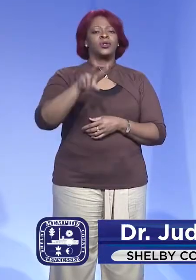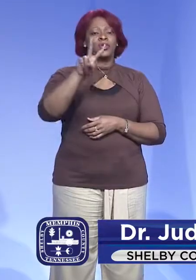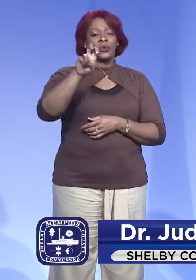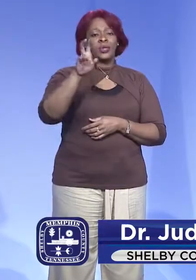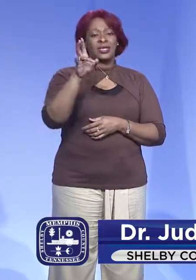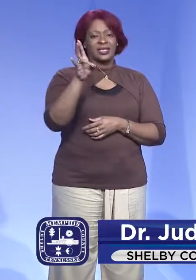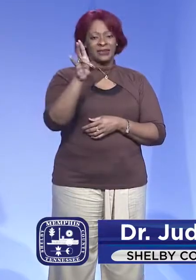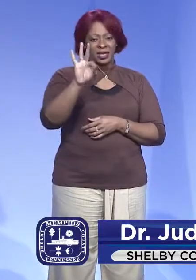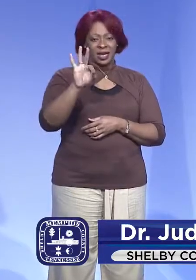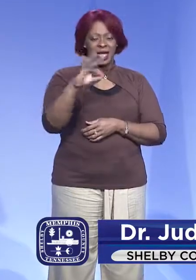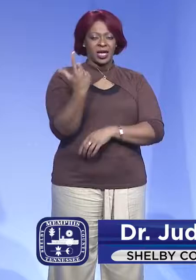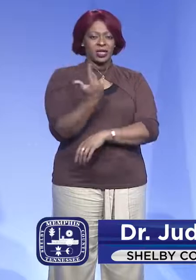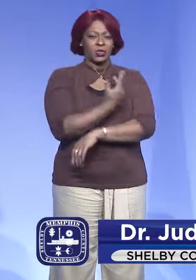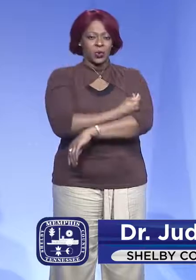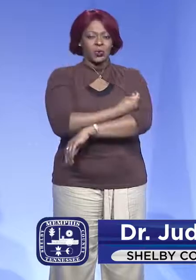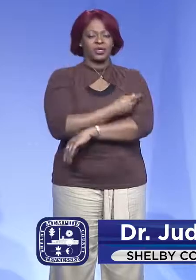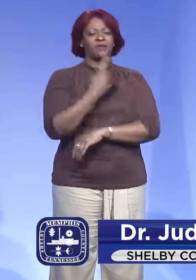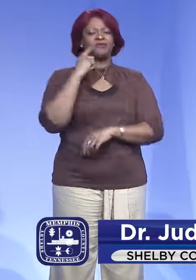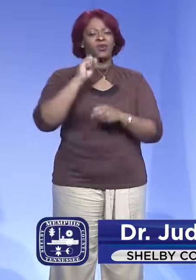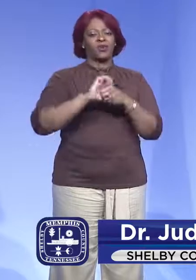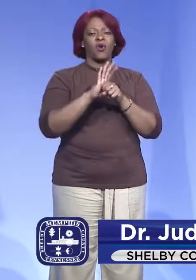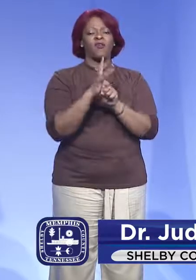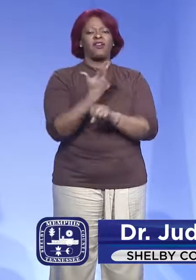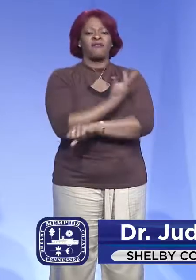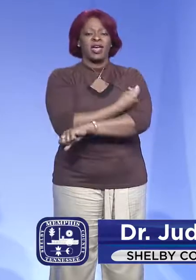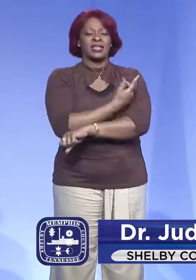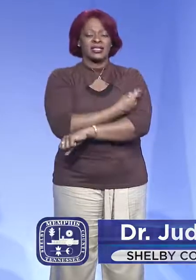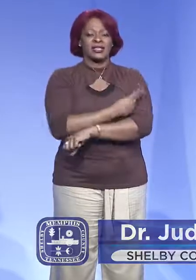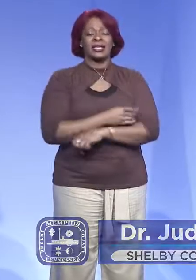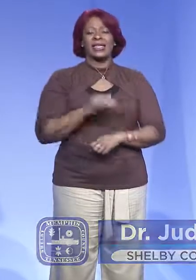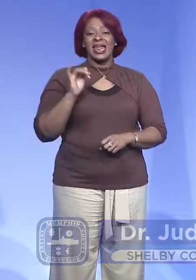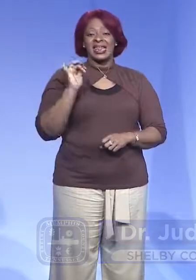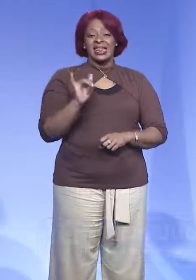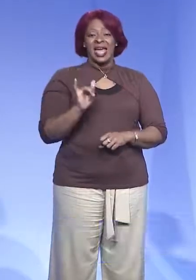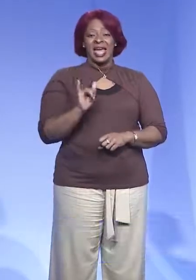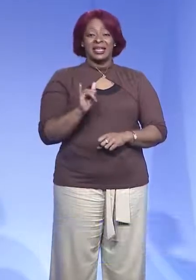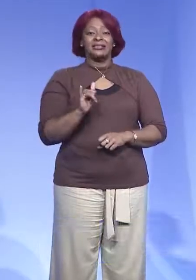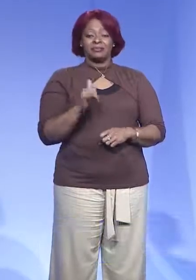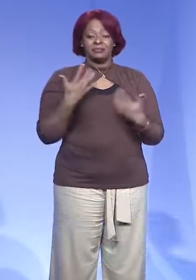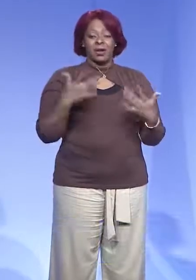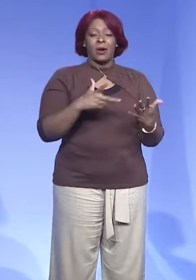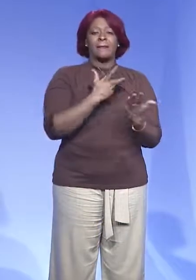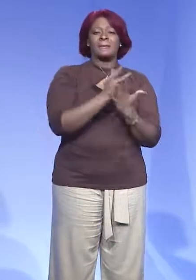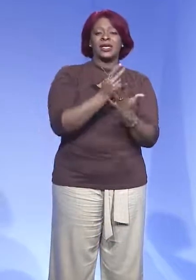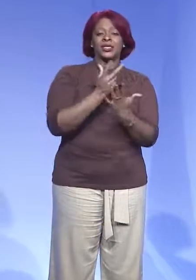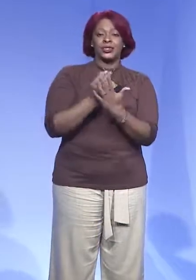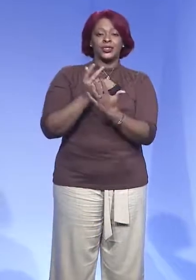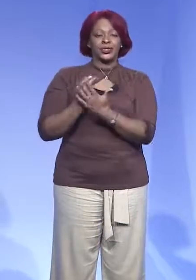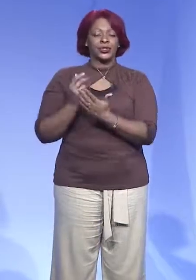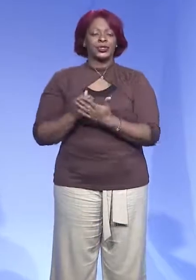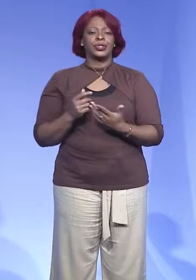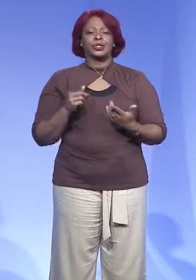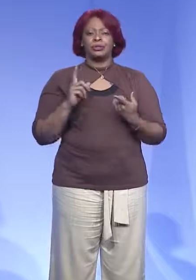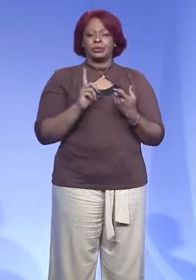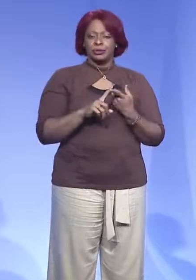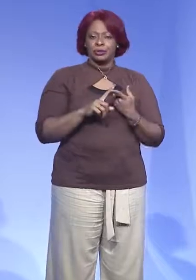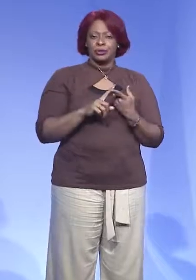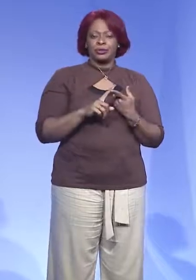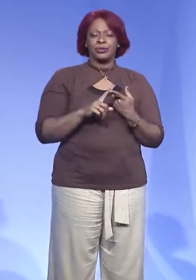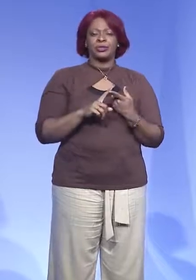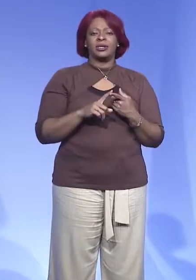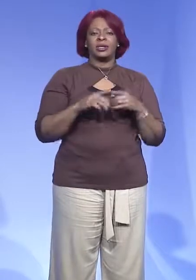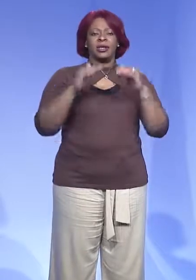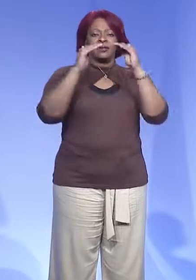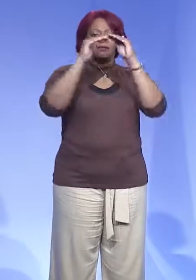17,279 doses of COVID-19 vaccine. Those doses have been administered to the